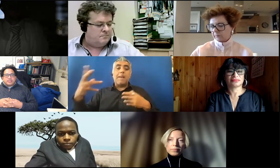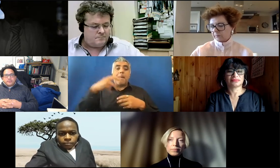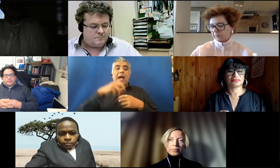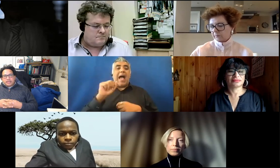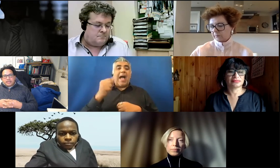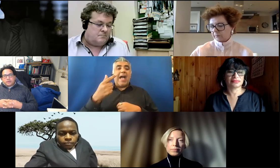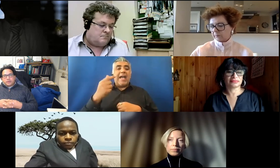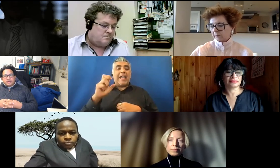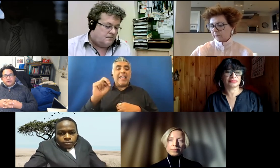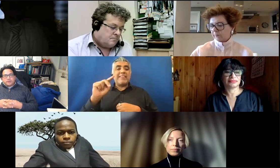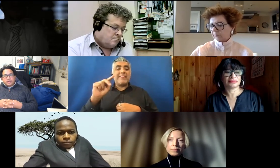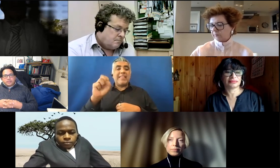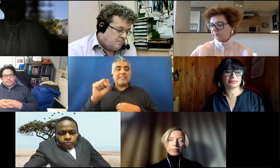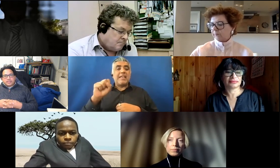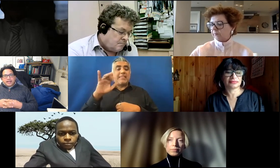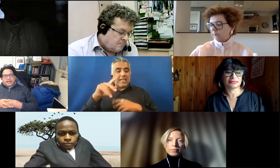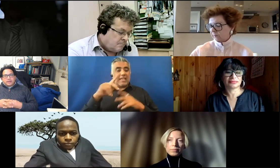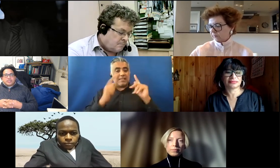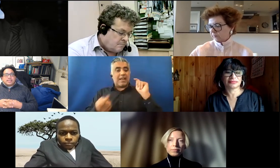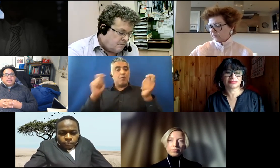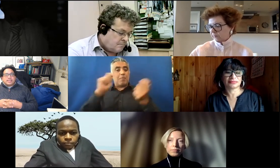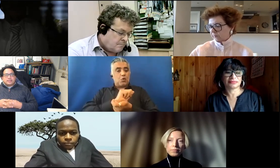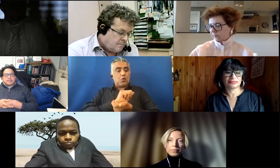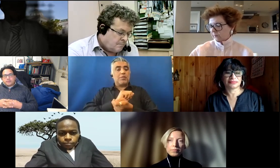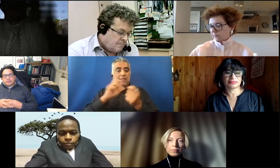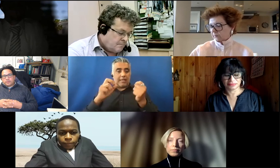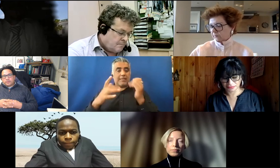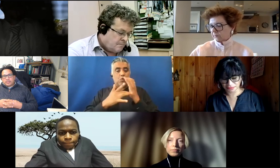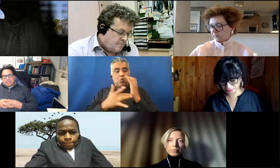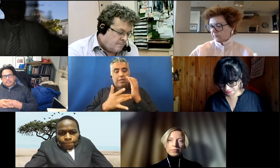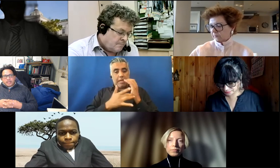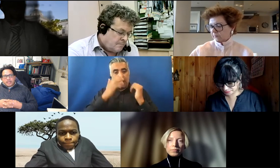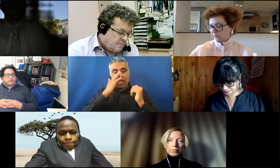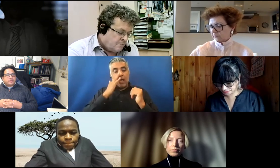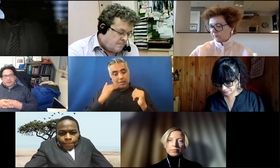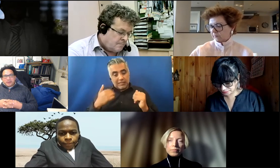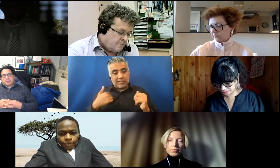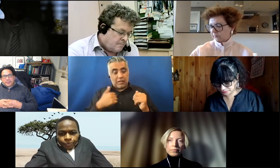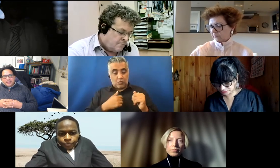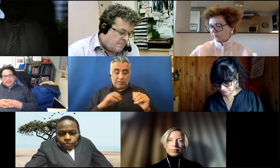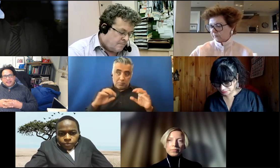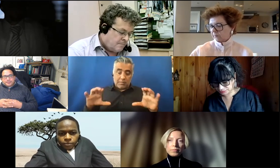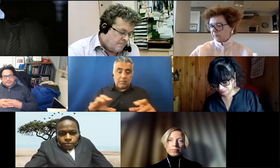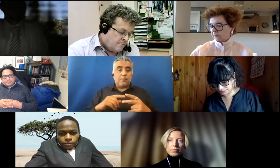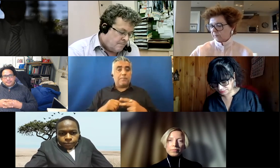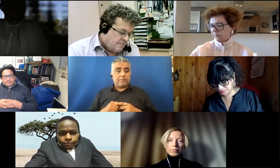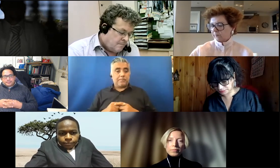of this technological transformations and not just assistants of this transformation. And that has been actually going very well.